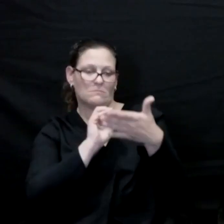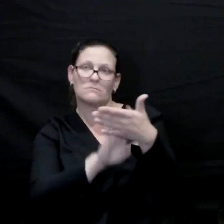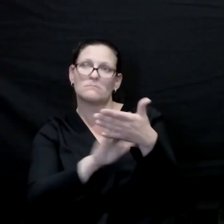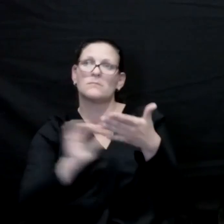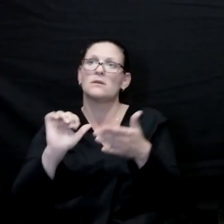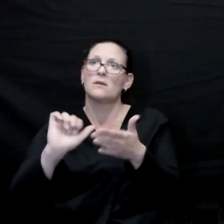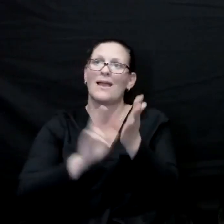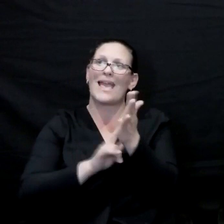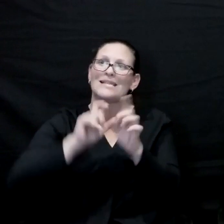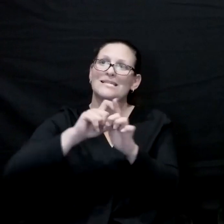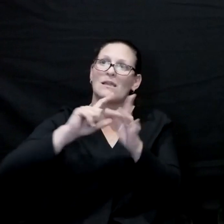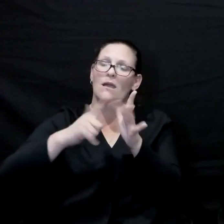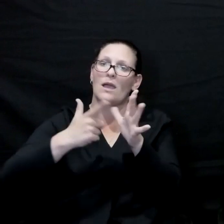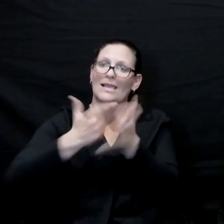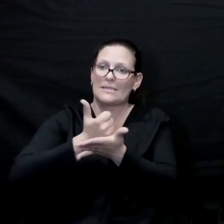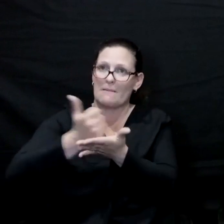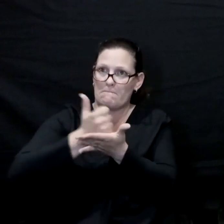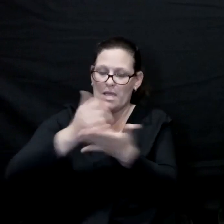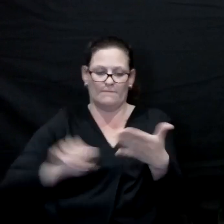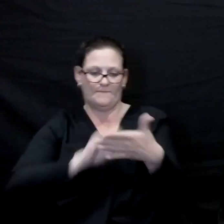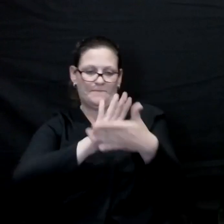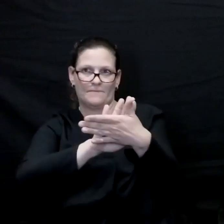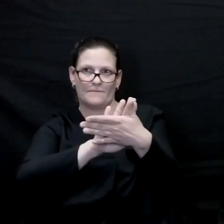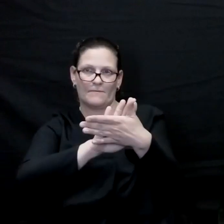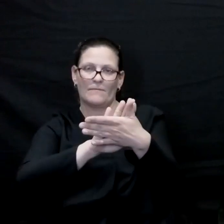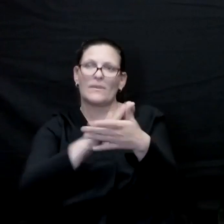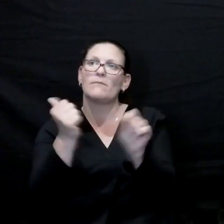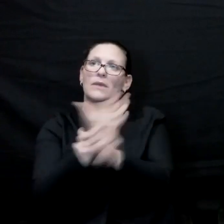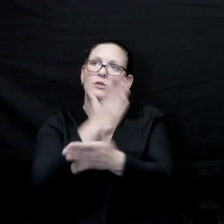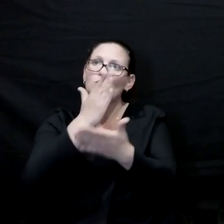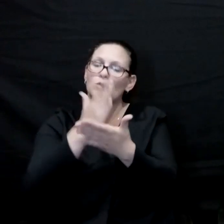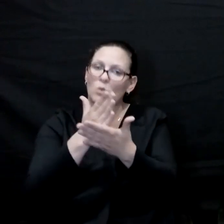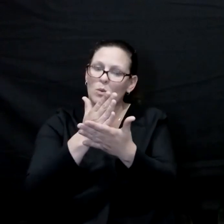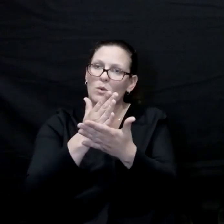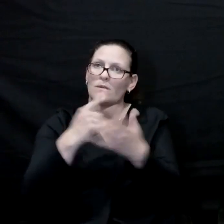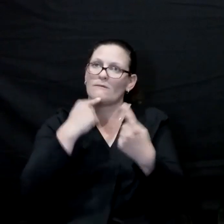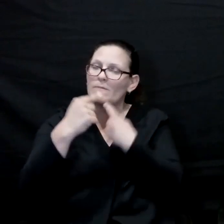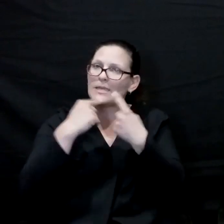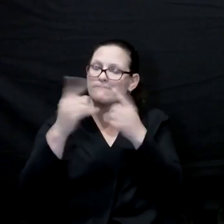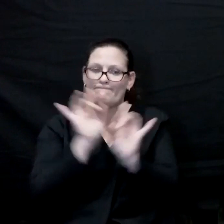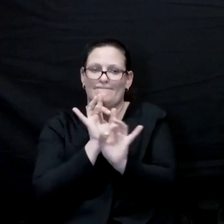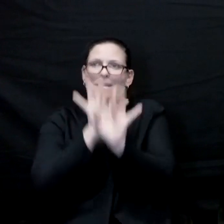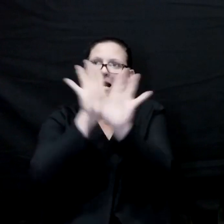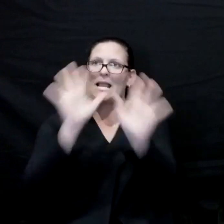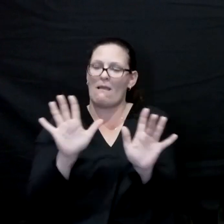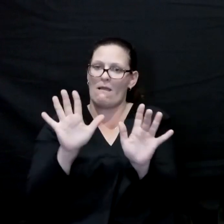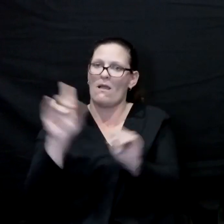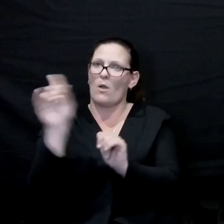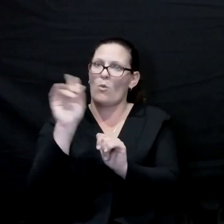Also, make sure you do a good detailed background of the